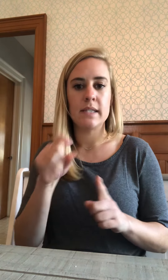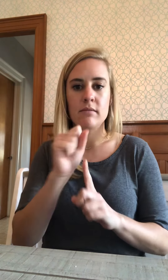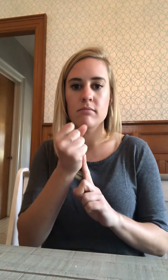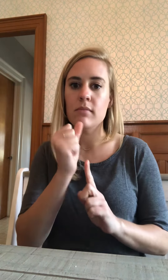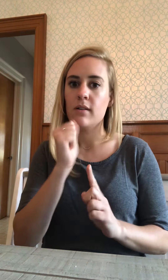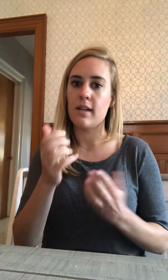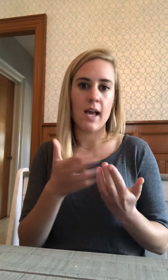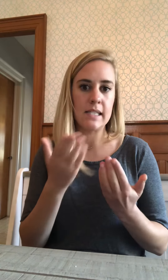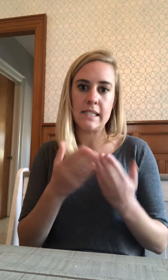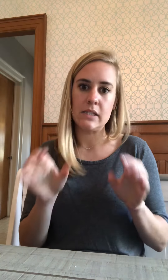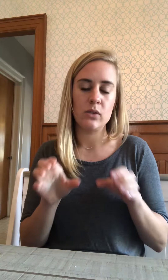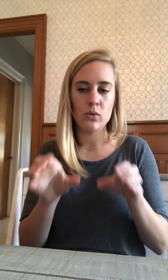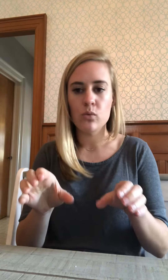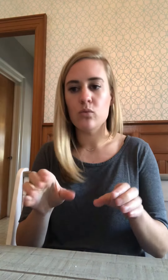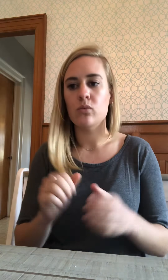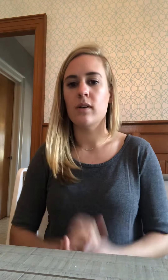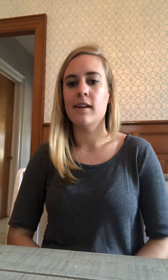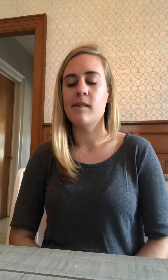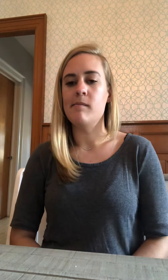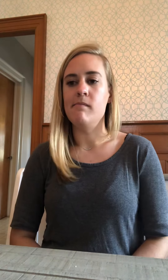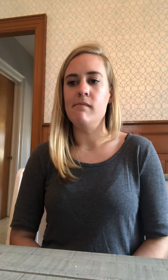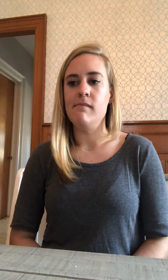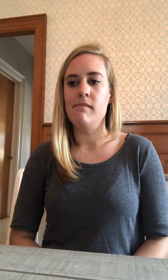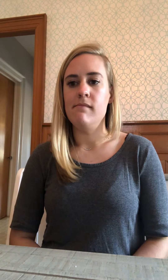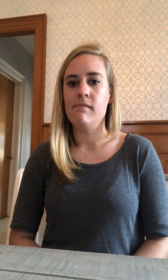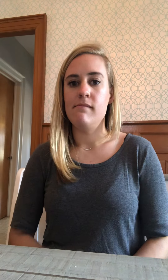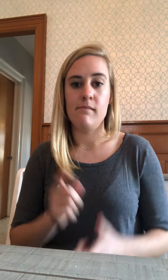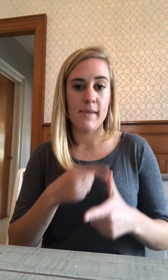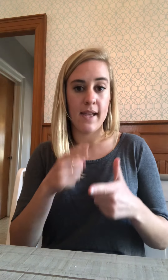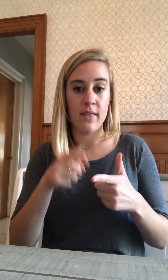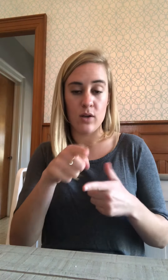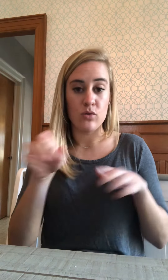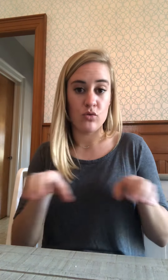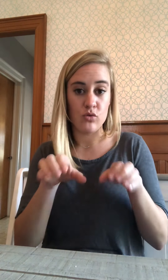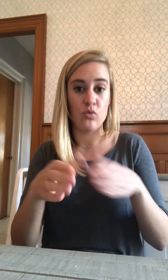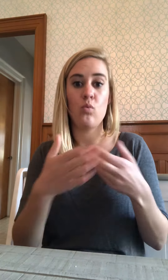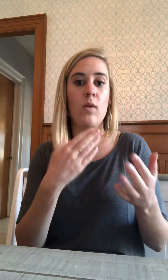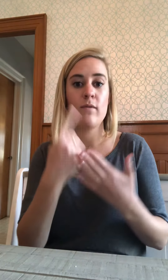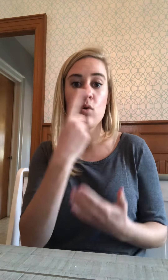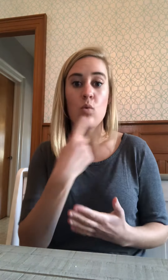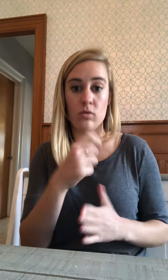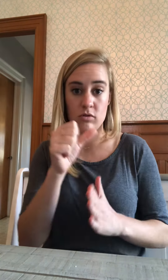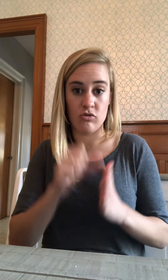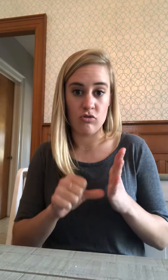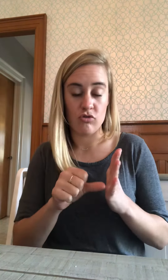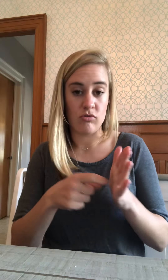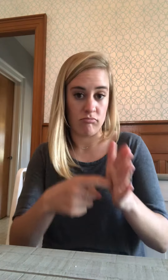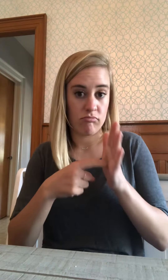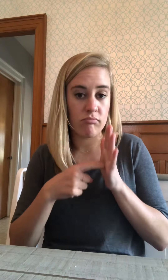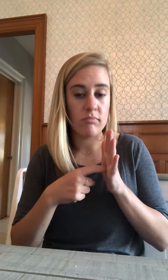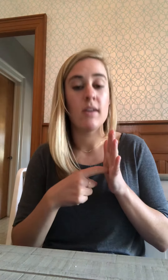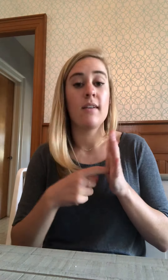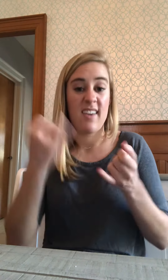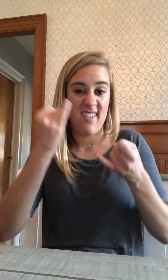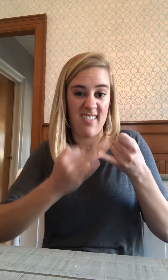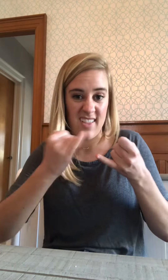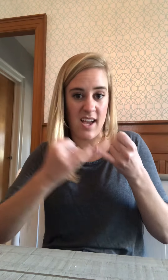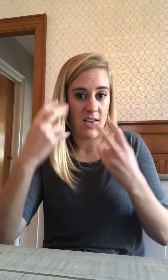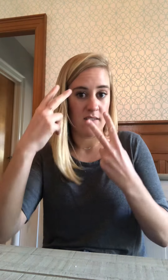do. And then you do whatever oral surgery is needed, and the teeth are extracted last under ideal circumstances because you don't want to